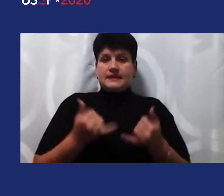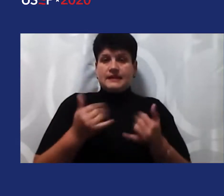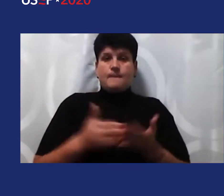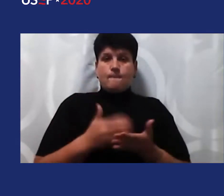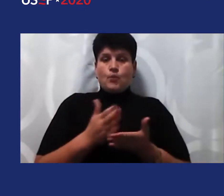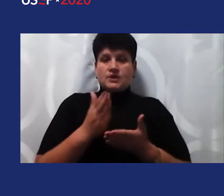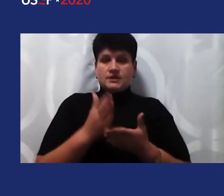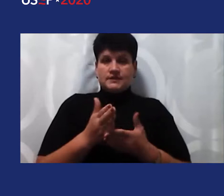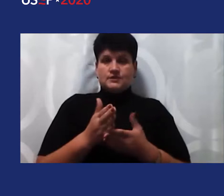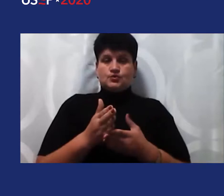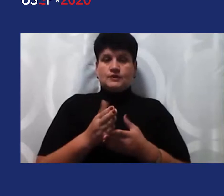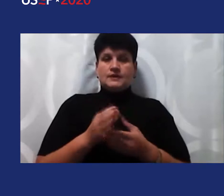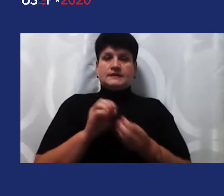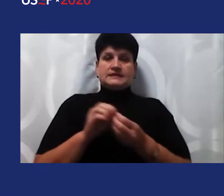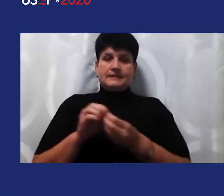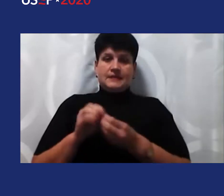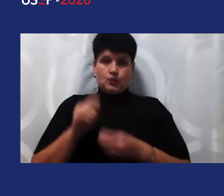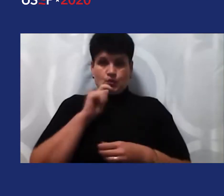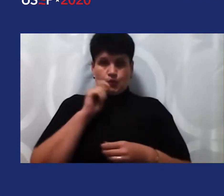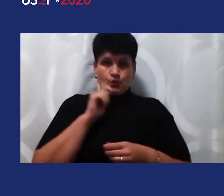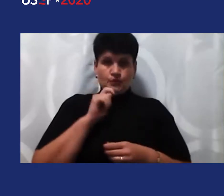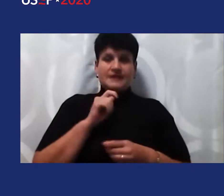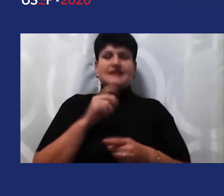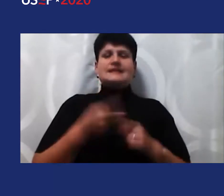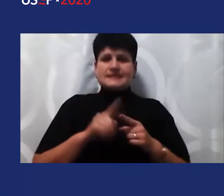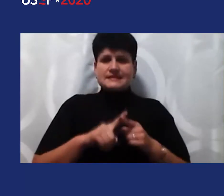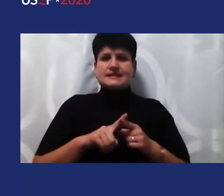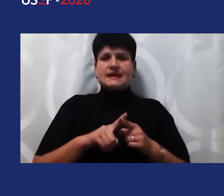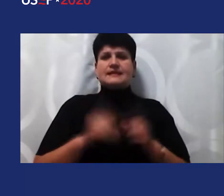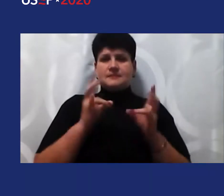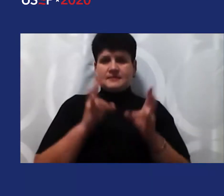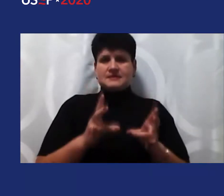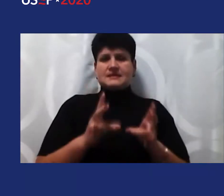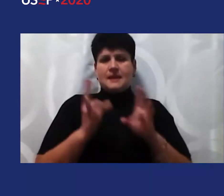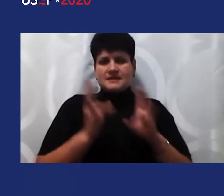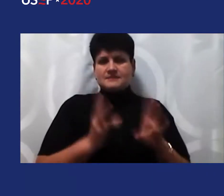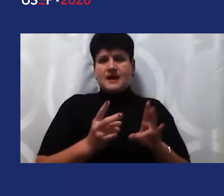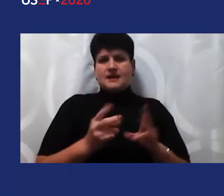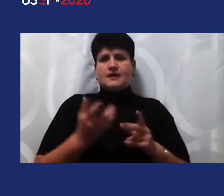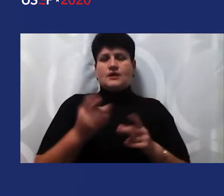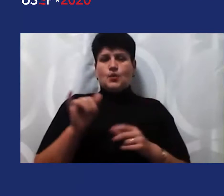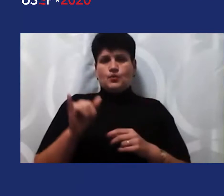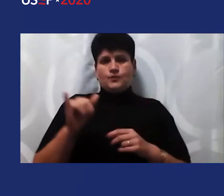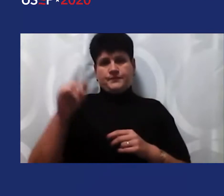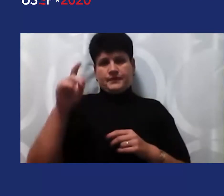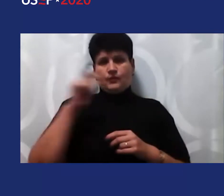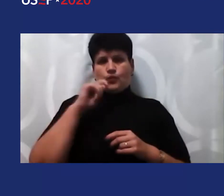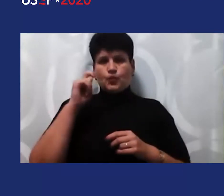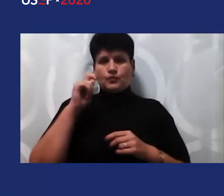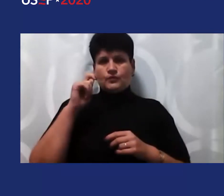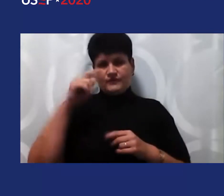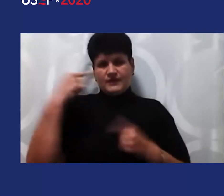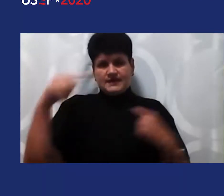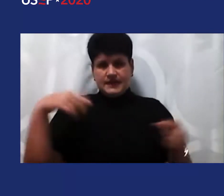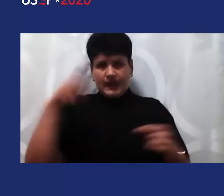referendum brings uh, threats to the stability of the political life of the country, not only for the